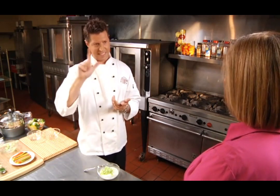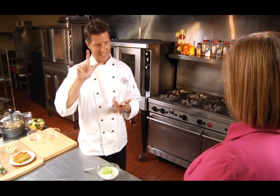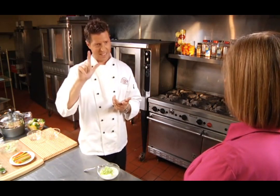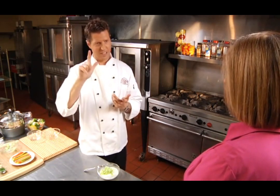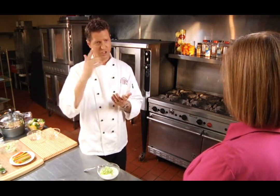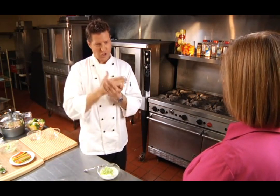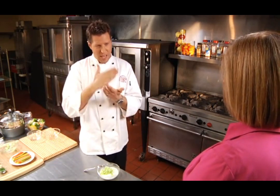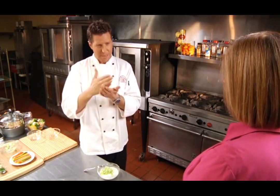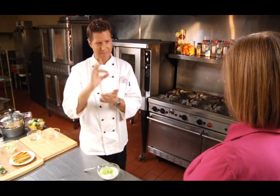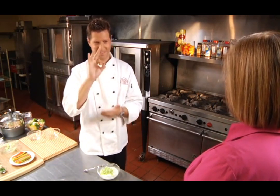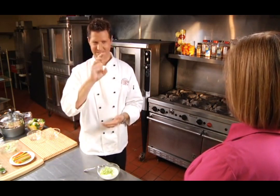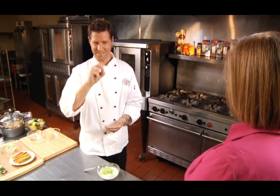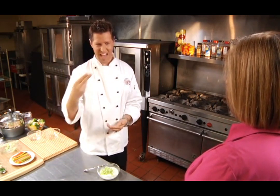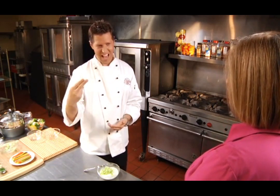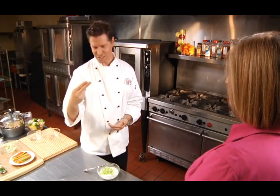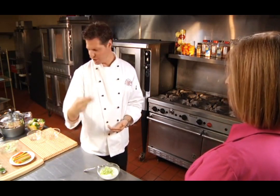fresh chopped dill,